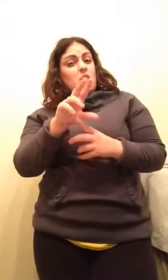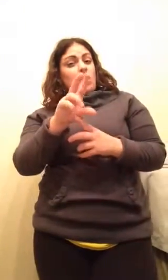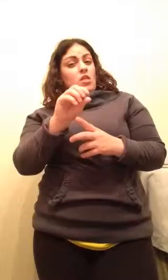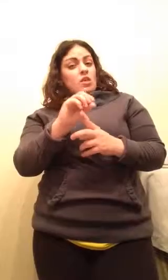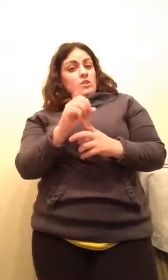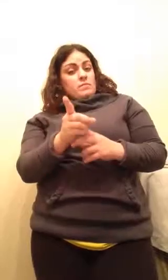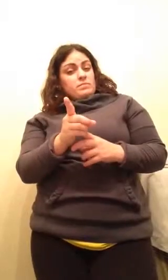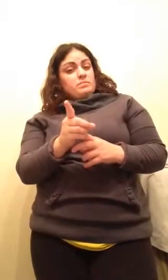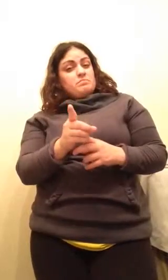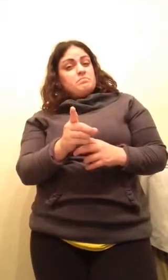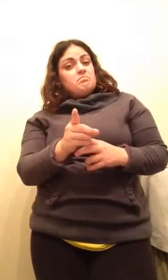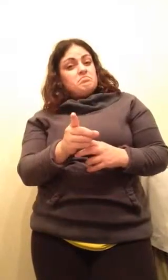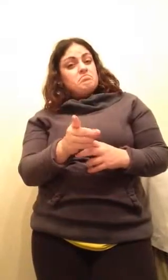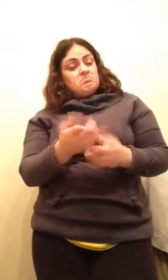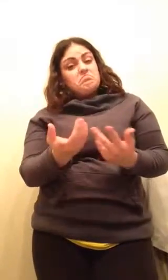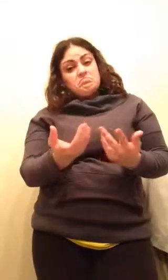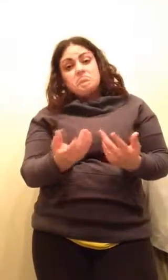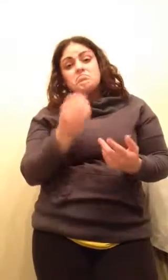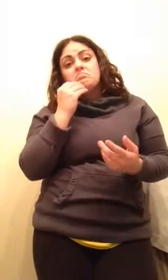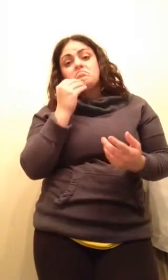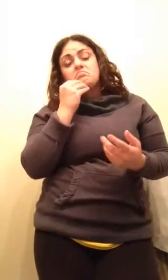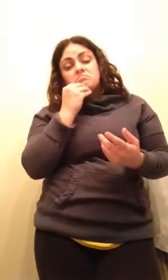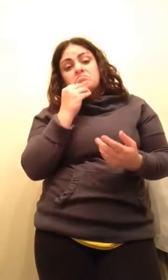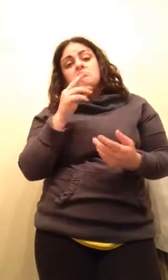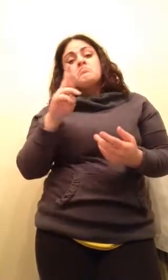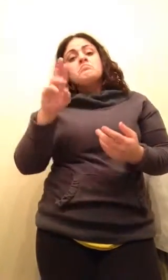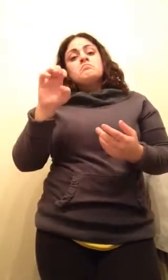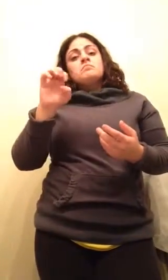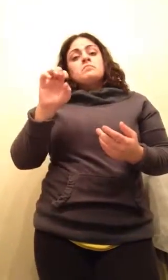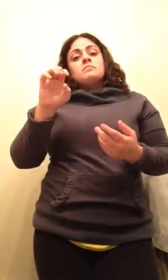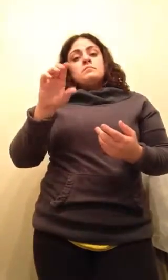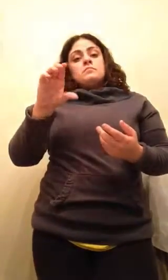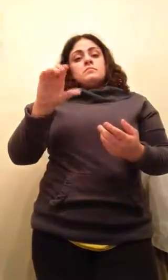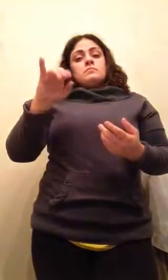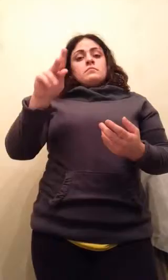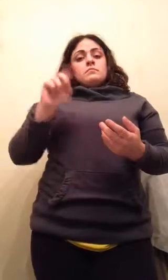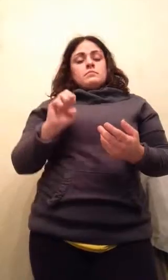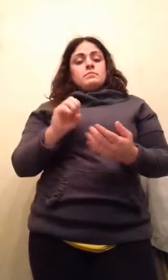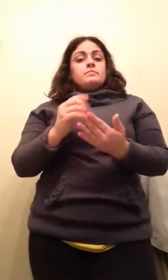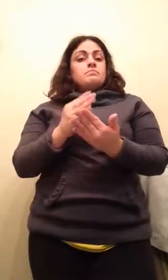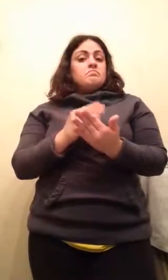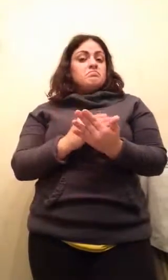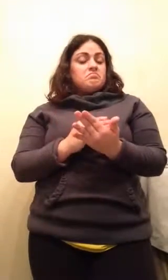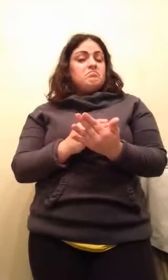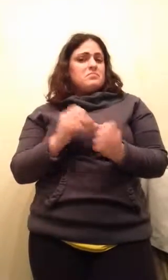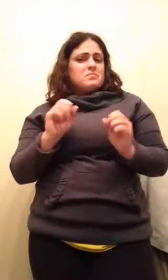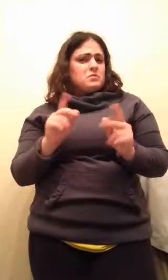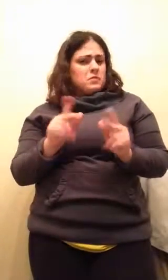with a knife, it's all right. If you're brilliant, it's all right. Don't matter. Get yourself a little box grater, the